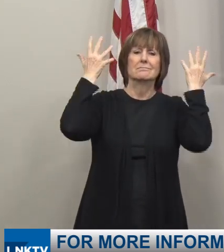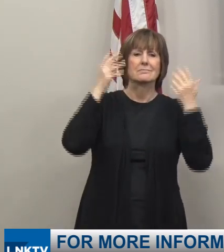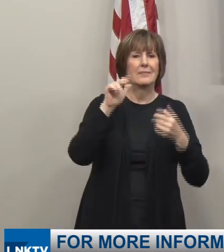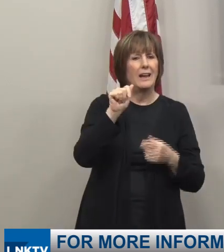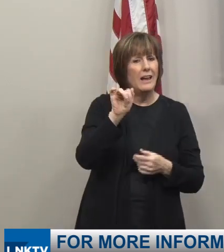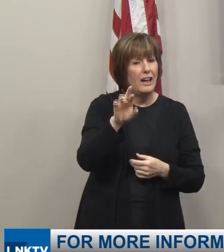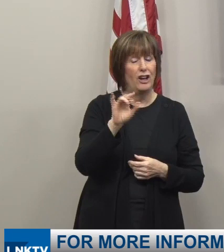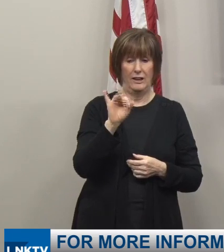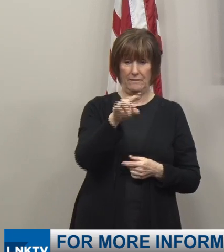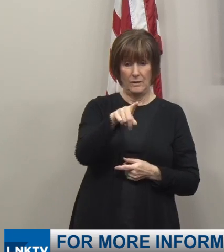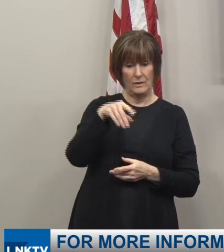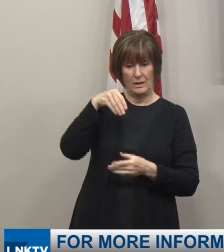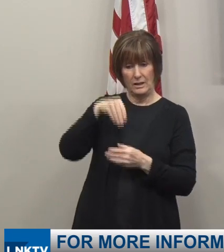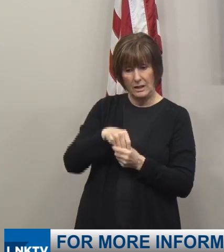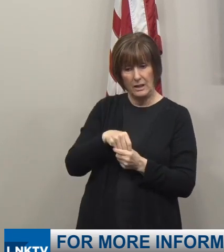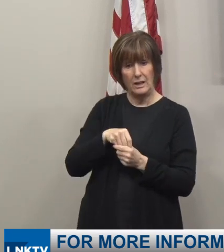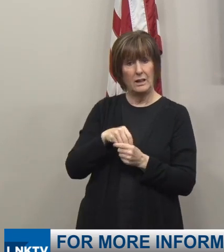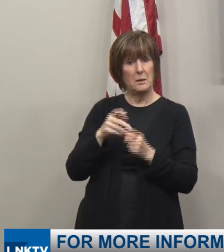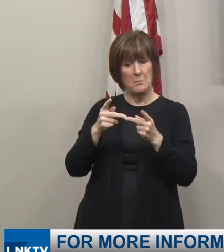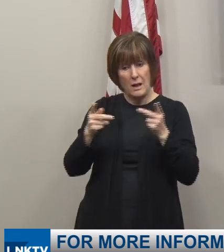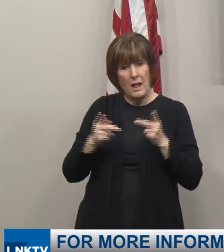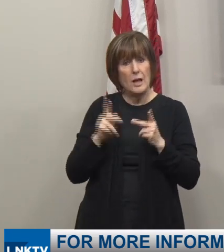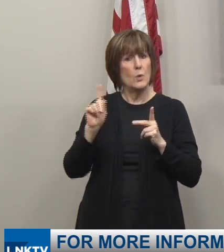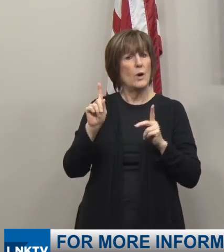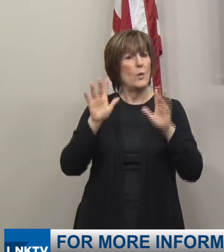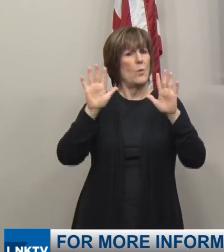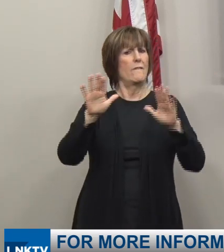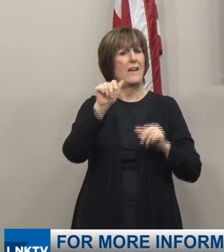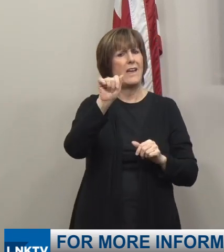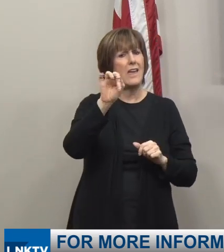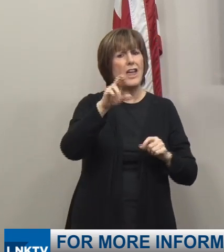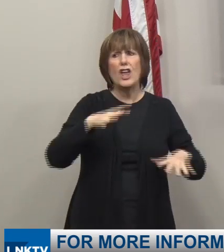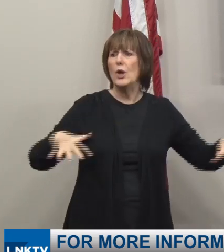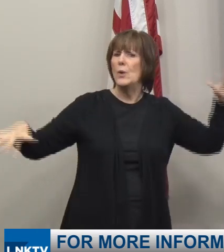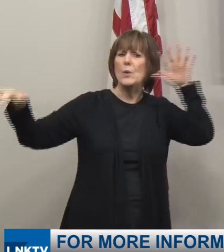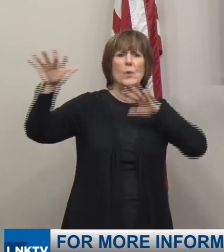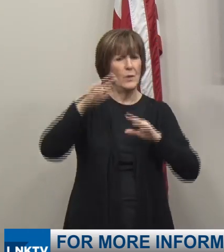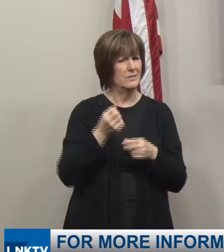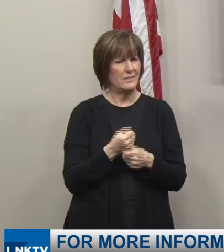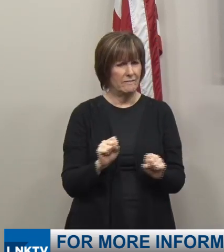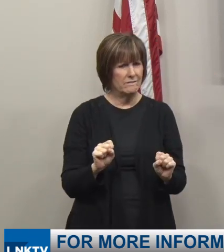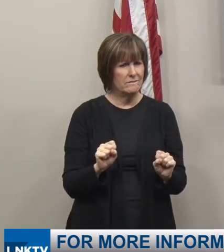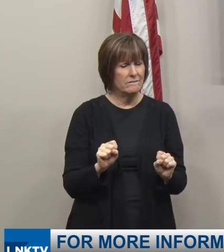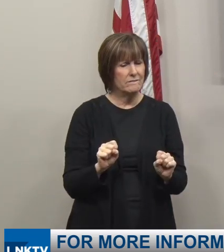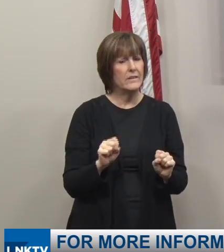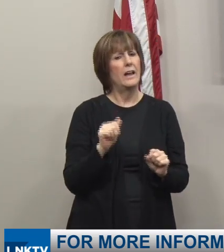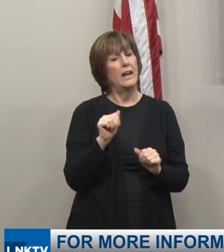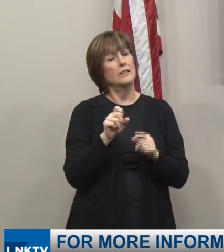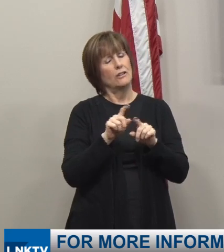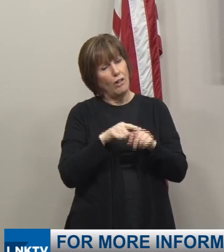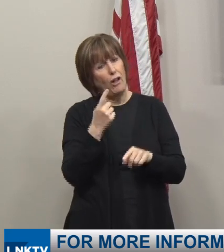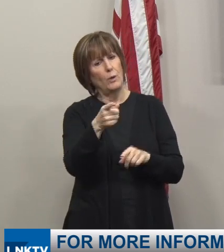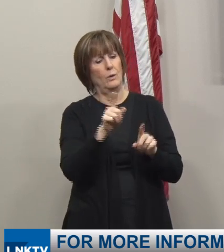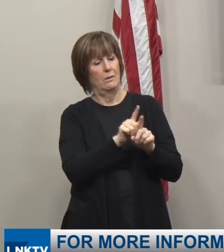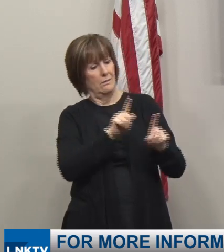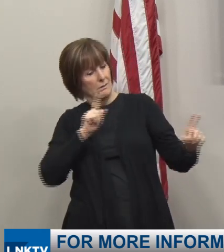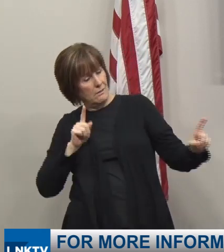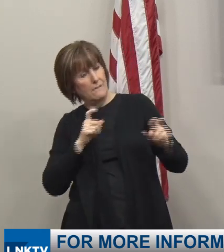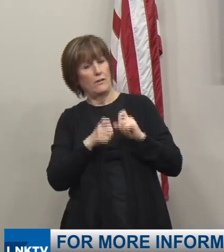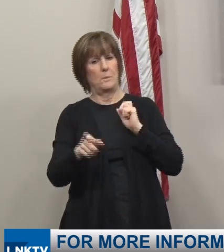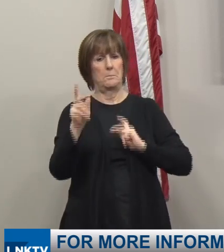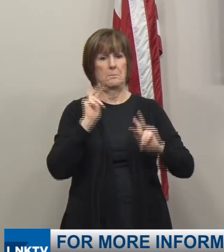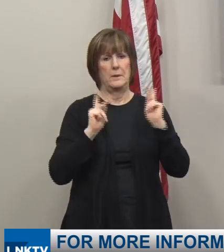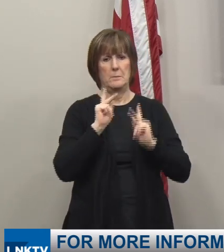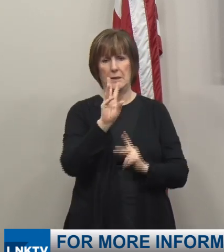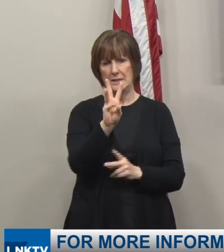you're in an environment where there's great airflow, you're actually quite safe as long as you're practicing social distancing and staying 6